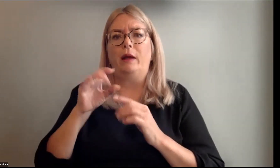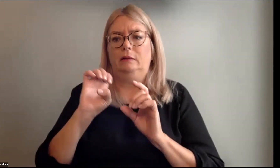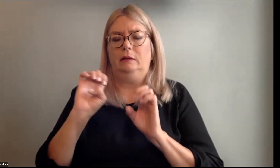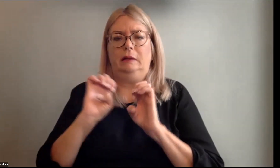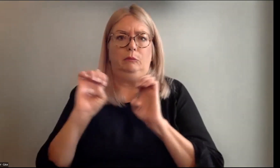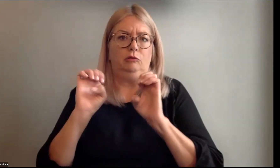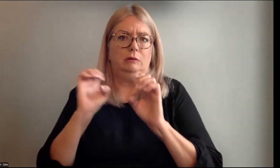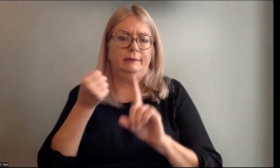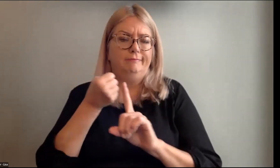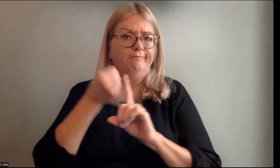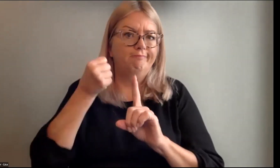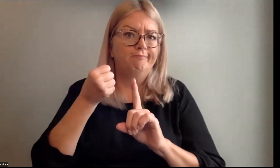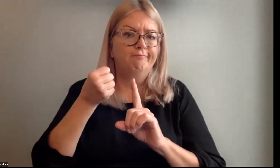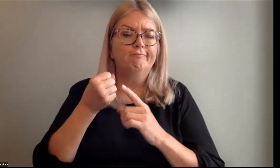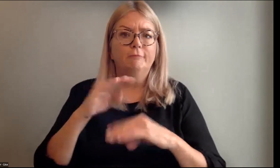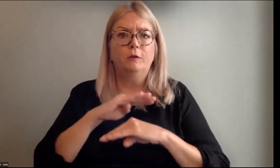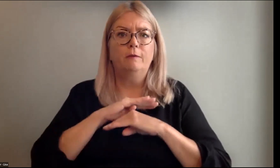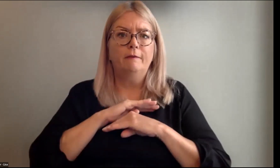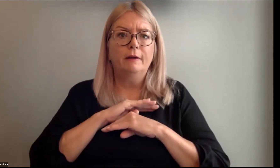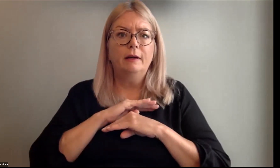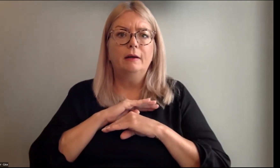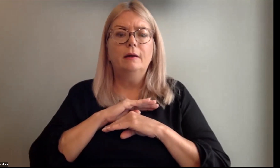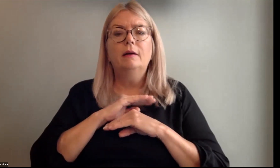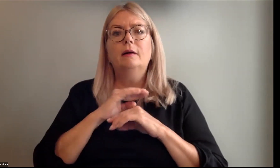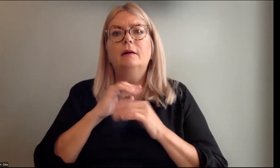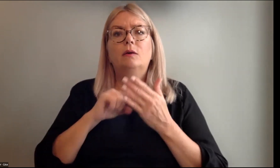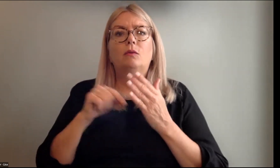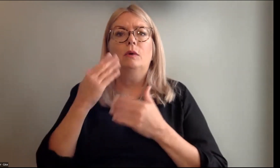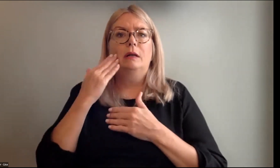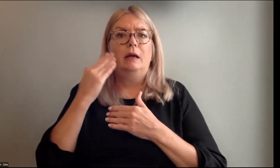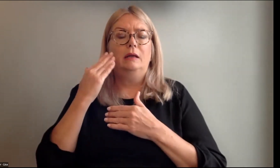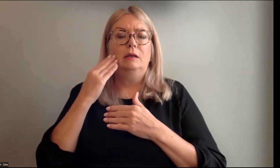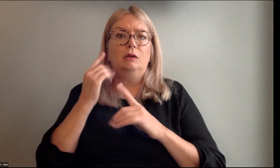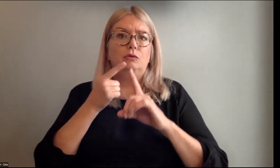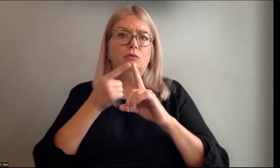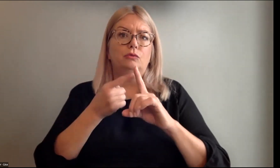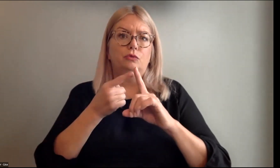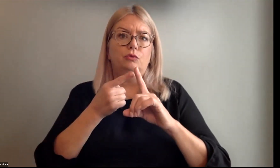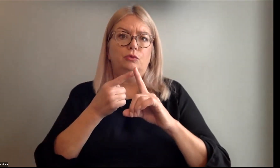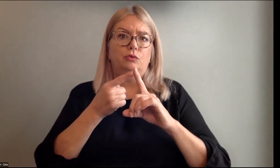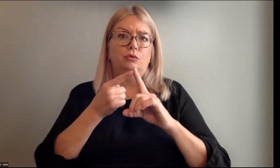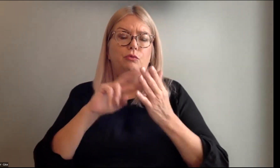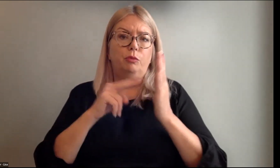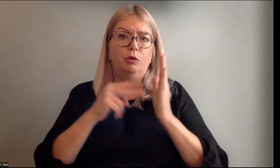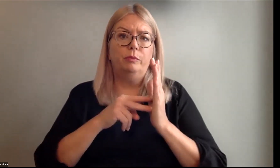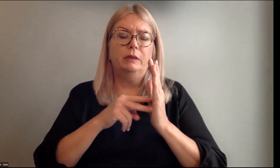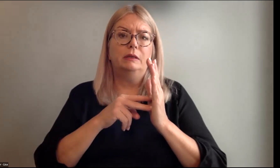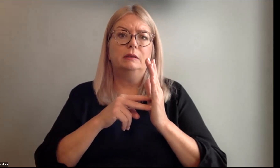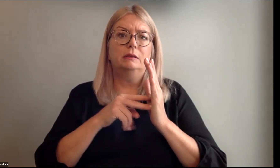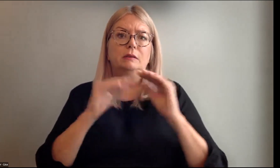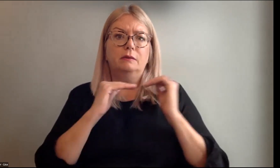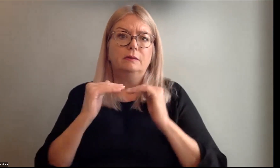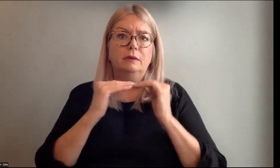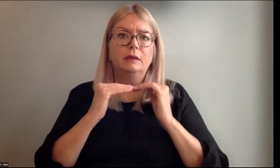sort of fulfill what I know is the true aim of equity and good conscience, right? To not like unduly punish a